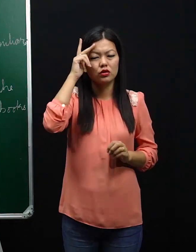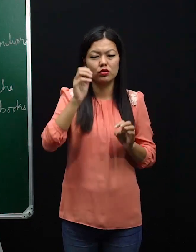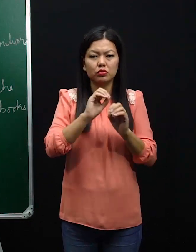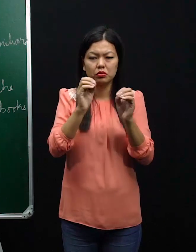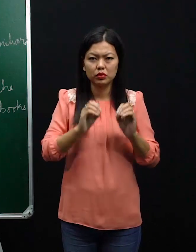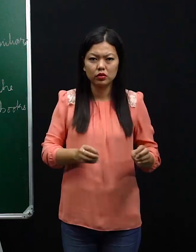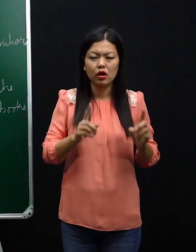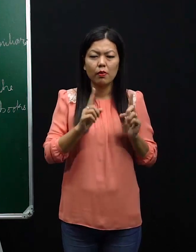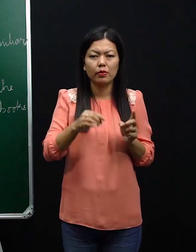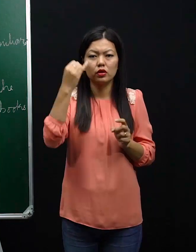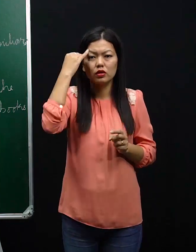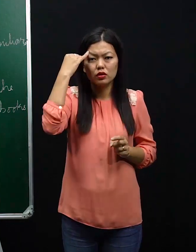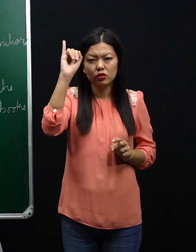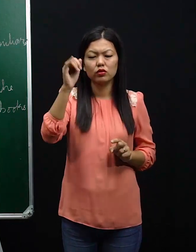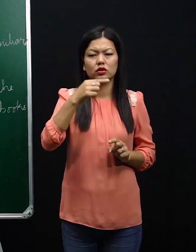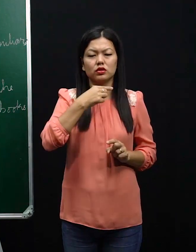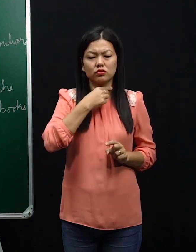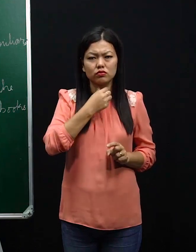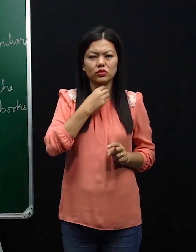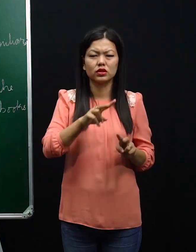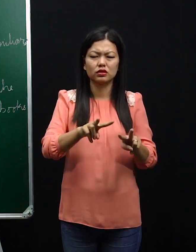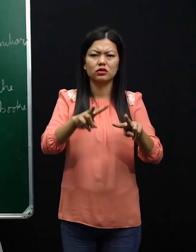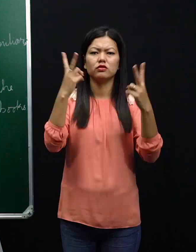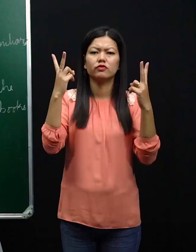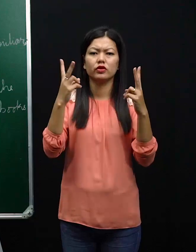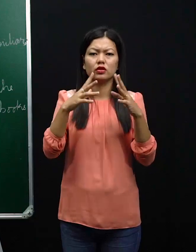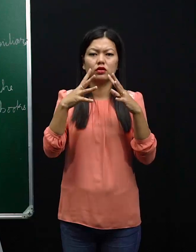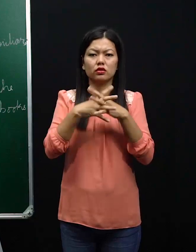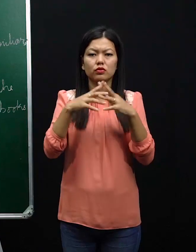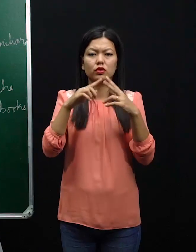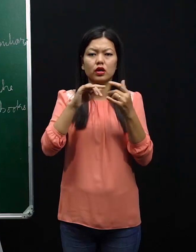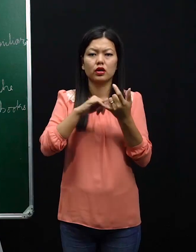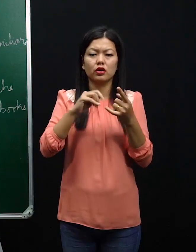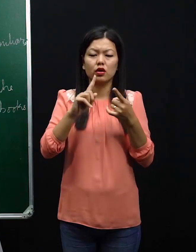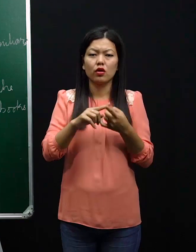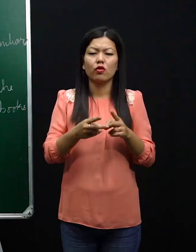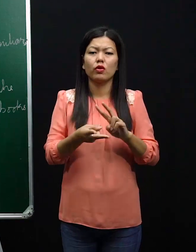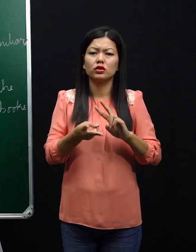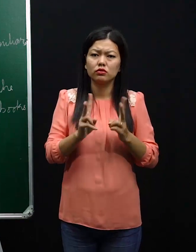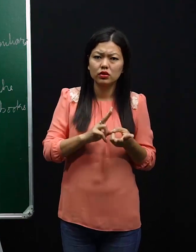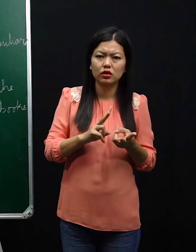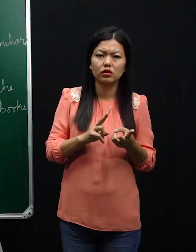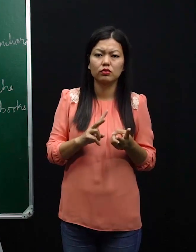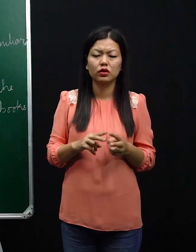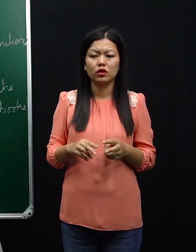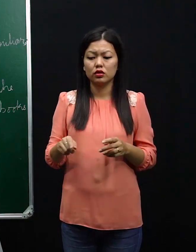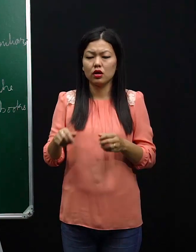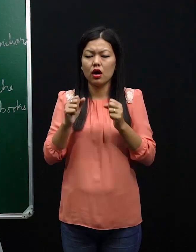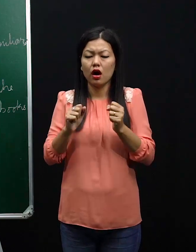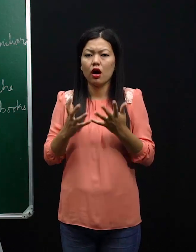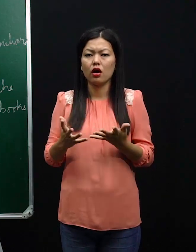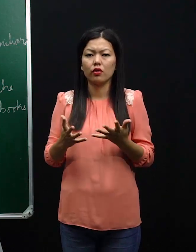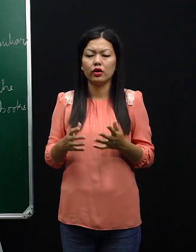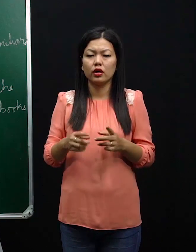the clouds that gathered around the face appeared like the gray hair on the head of Ernest. And he was